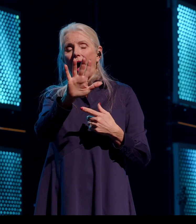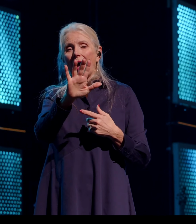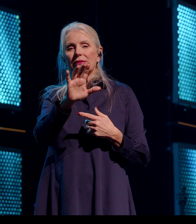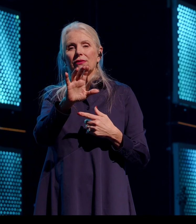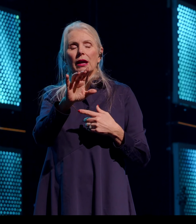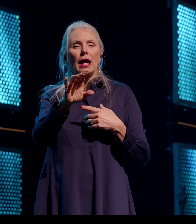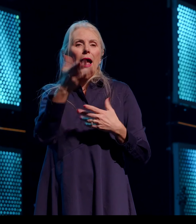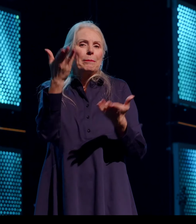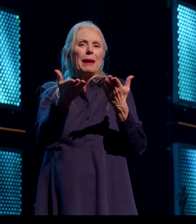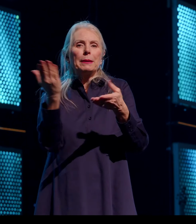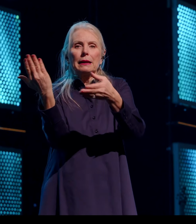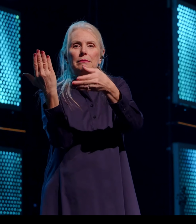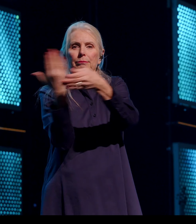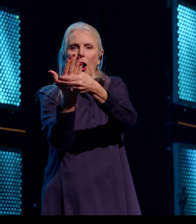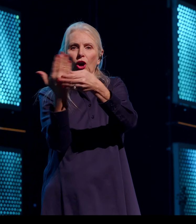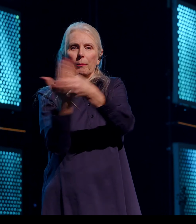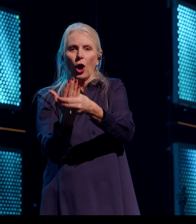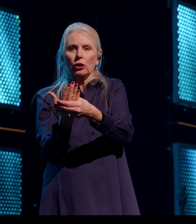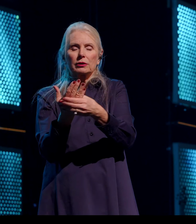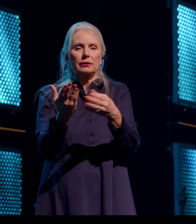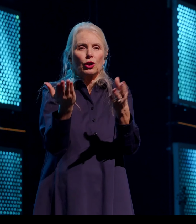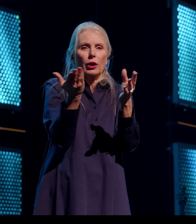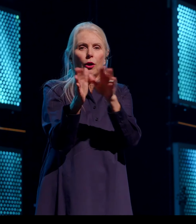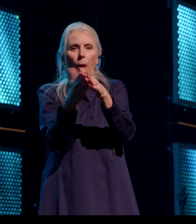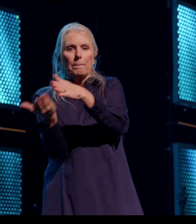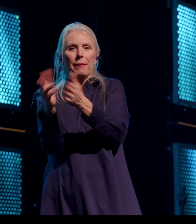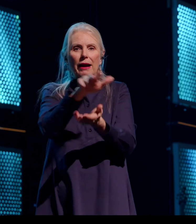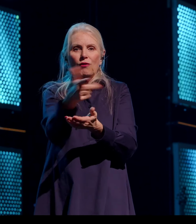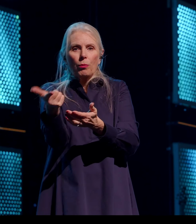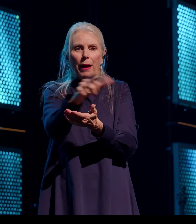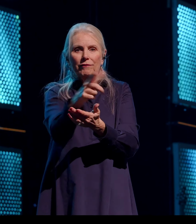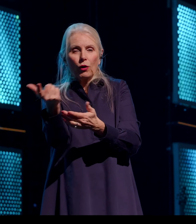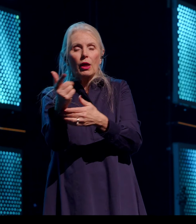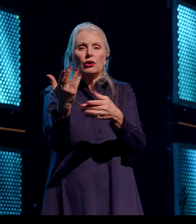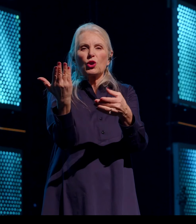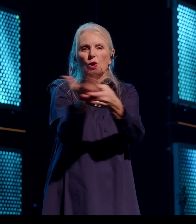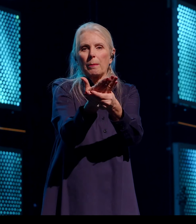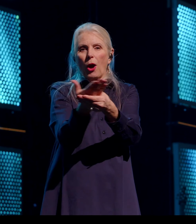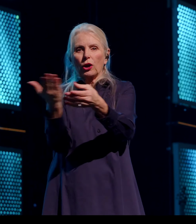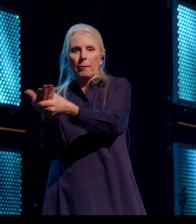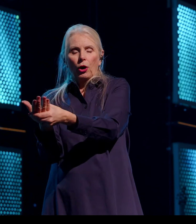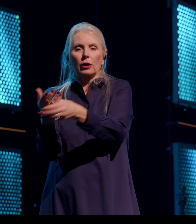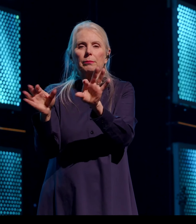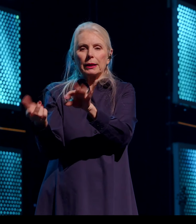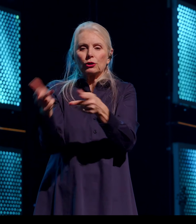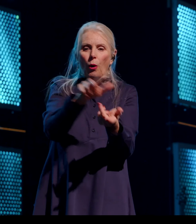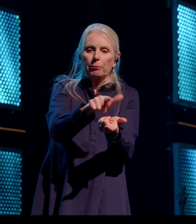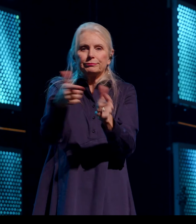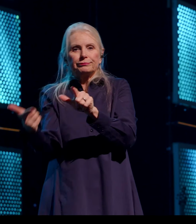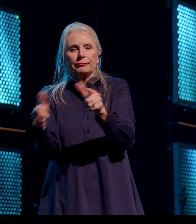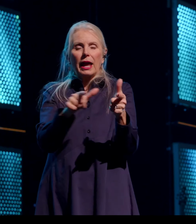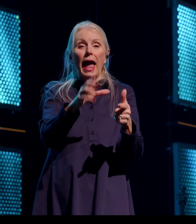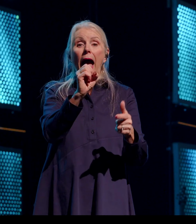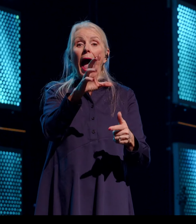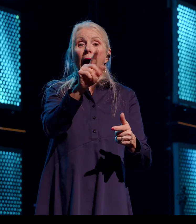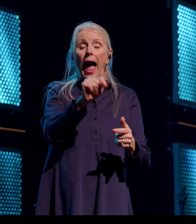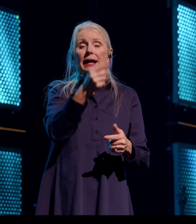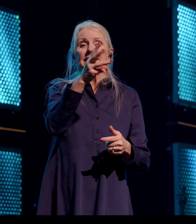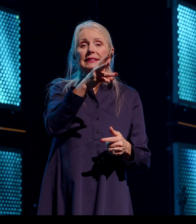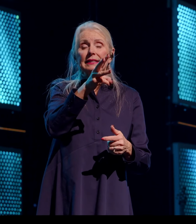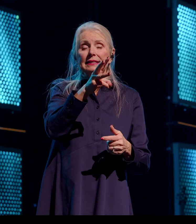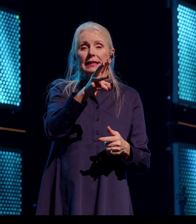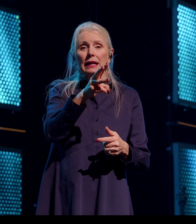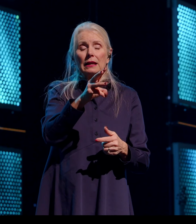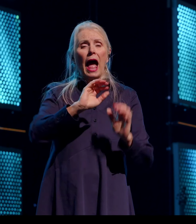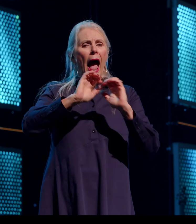may want to get bookmarks in both Philippians 1 and Acts 16. We're going to go back and forth, back and forth. Put both your fingers there. Acts 16, 1-5, how